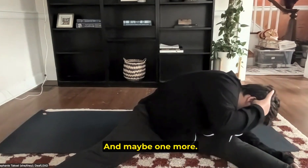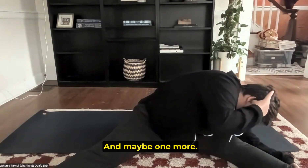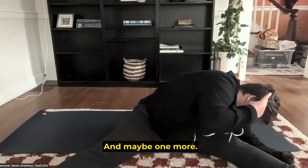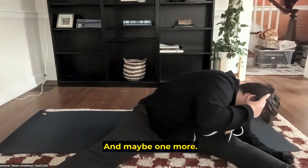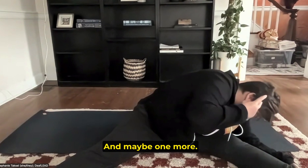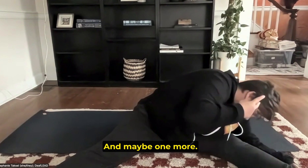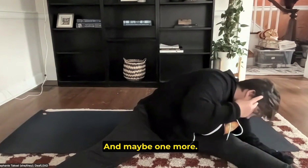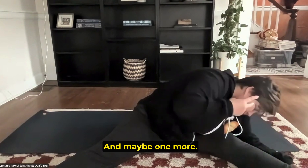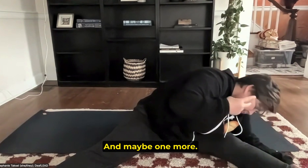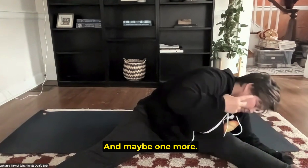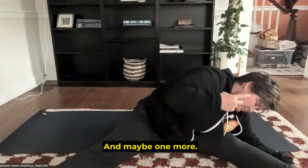And maybe 1 more.